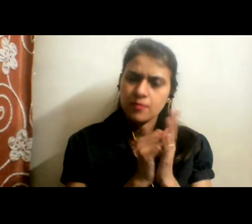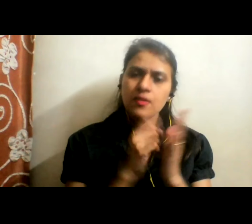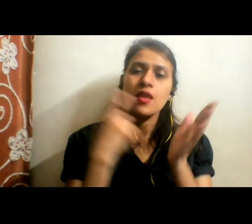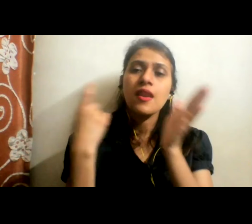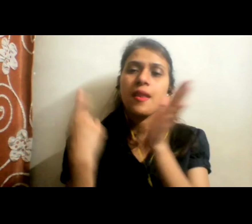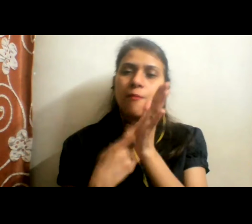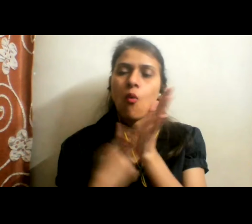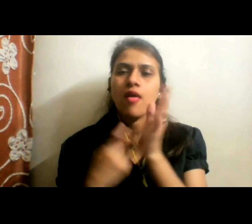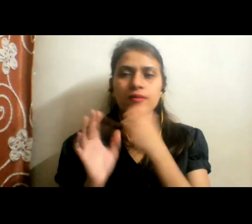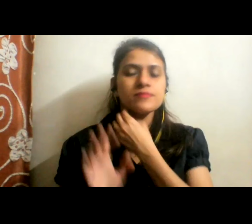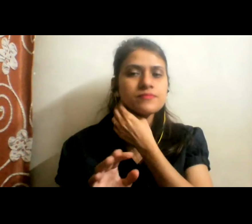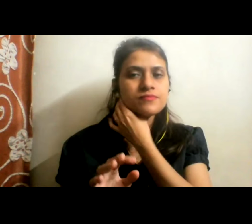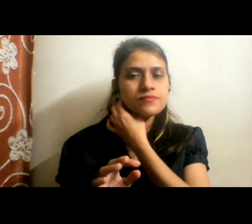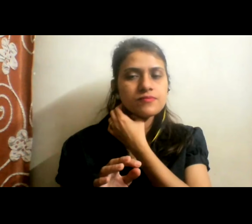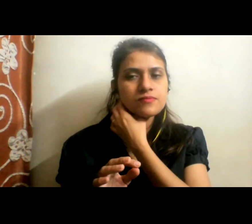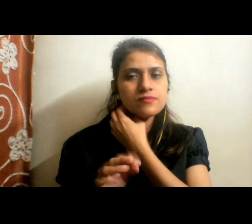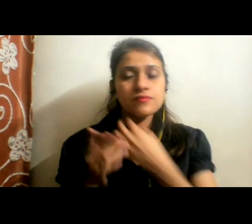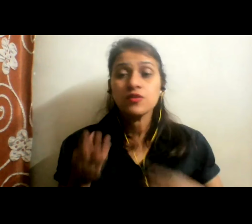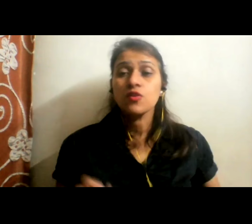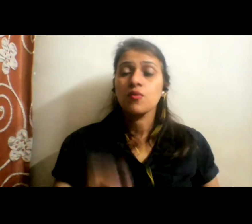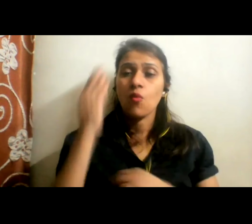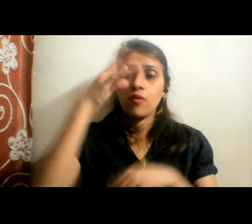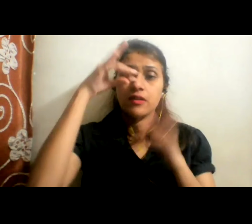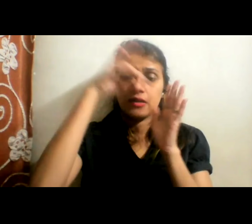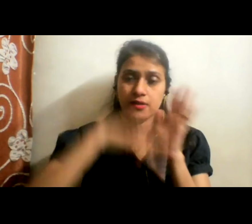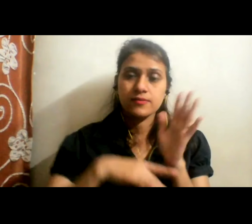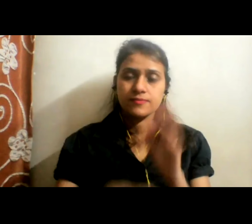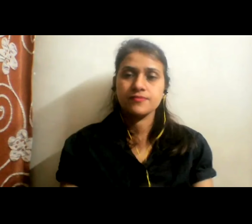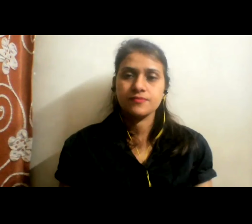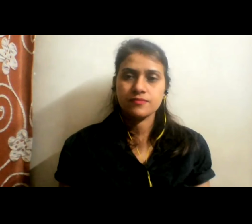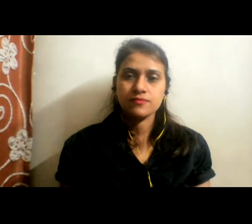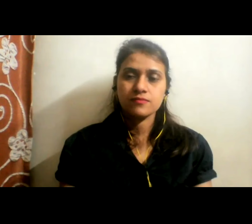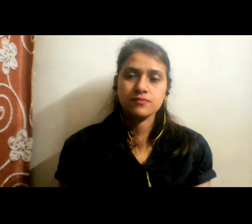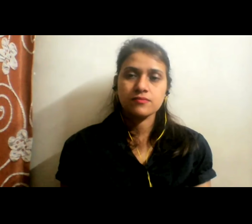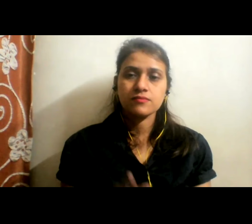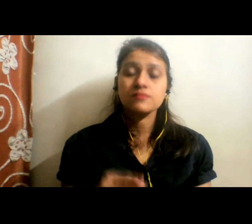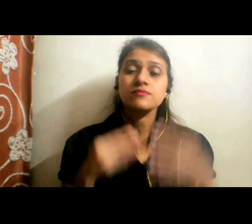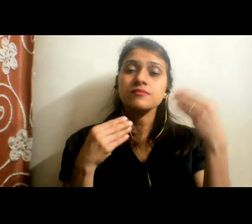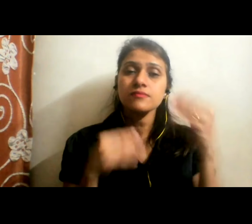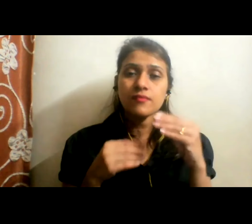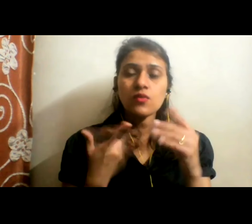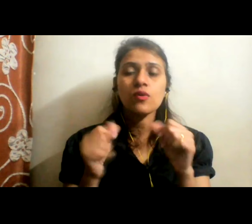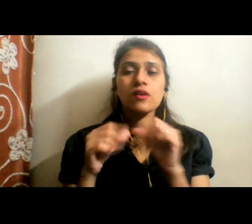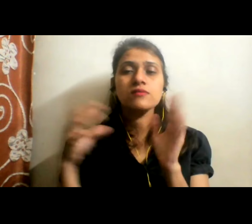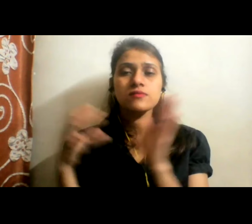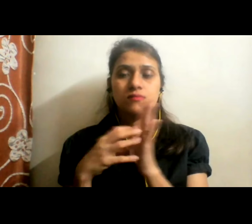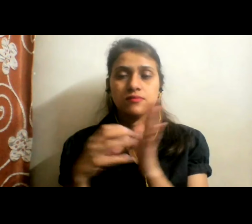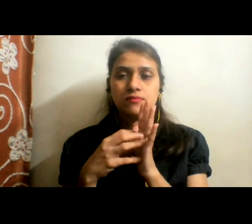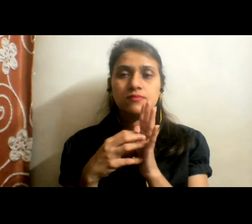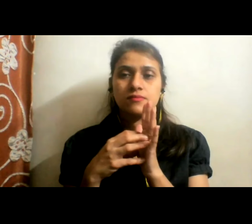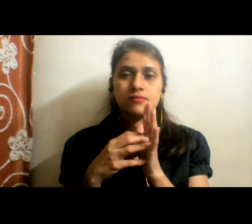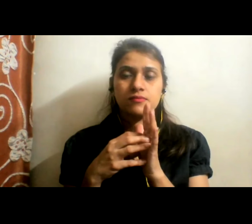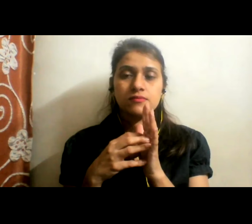report, which is more detailed, much more detailed than a paper, than an article. And a research article might